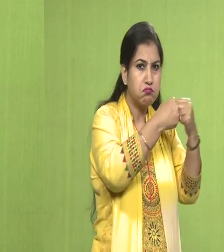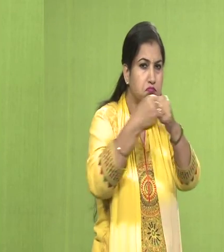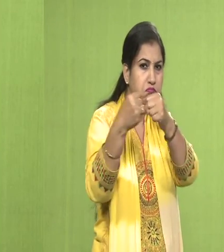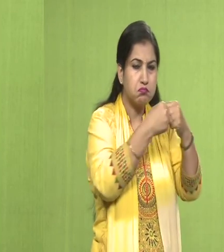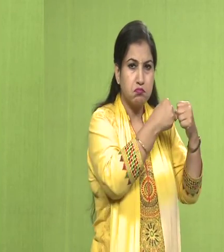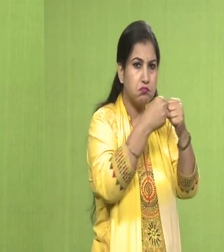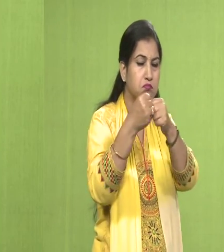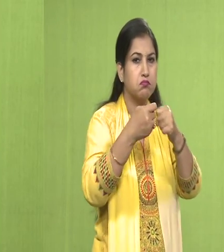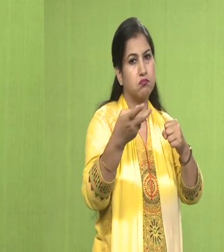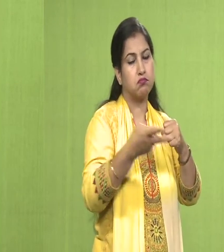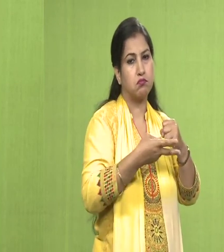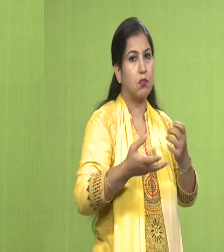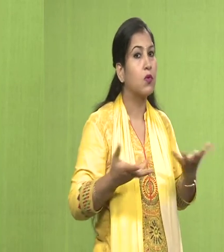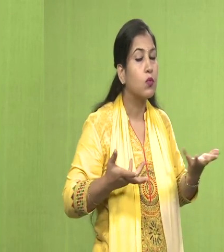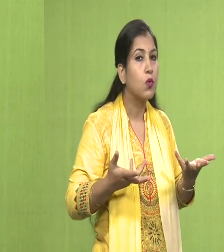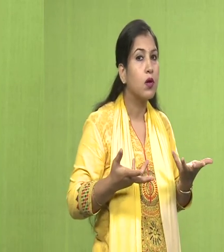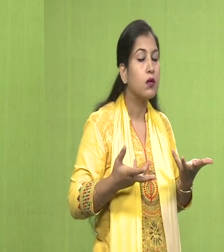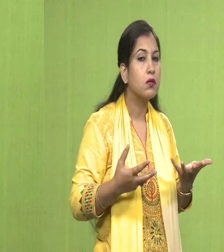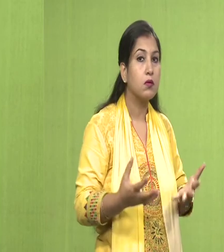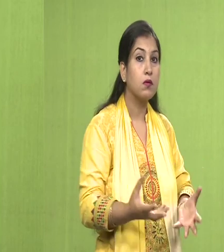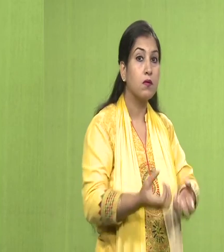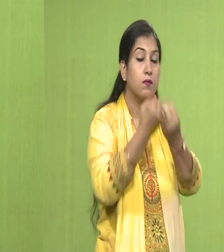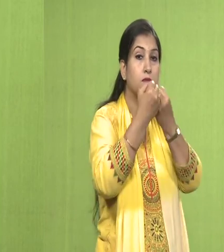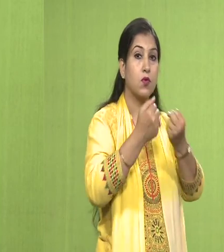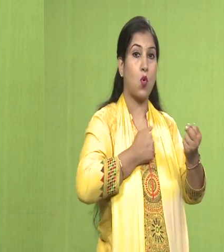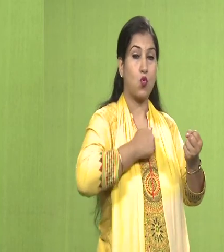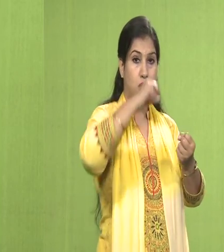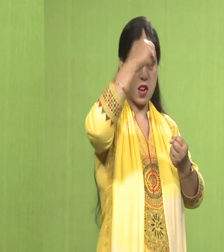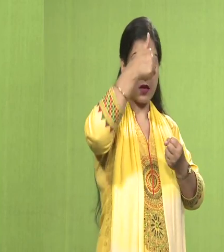India to become the rulers of our country.